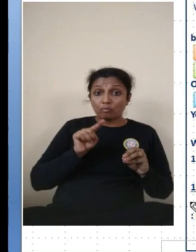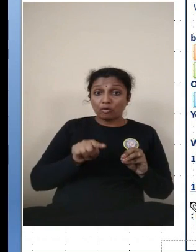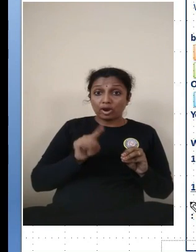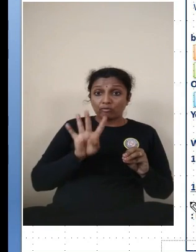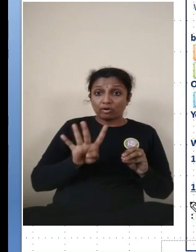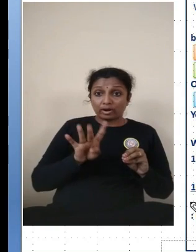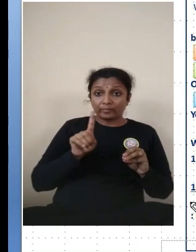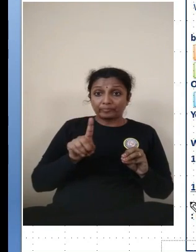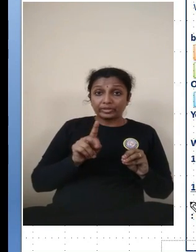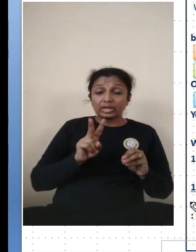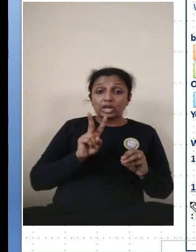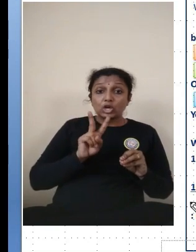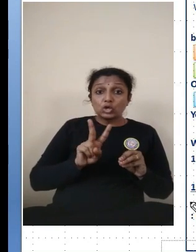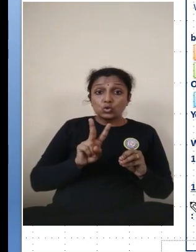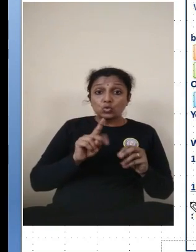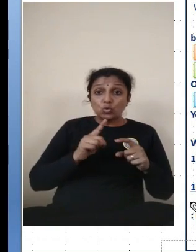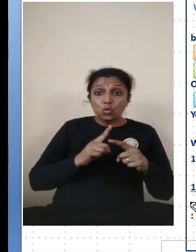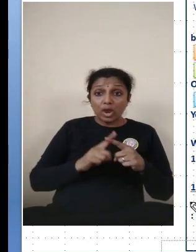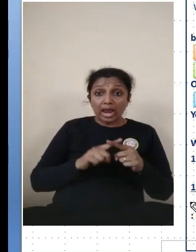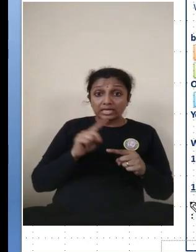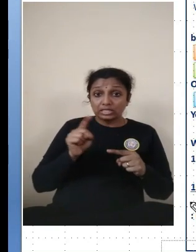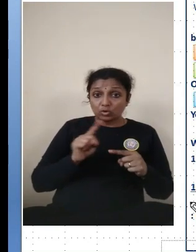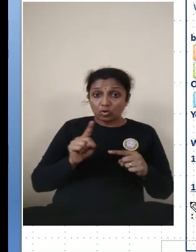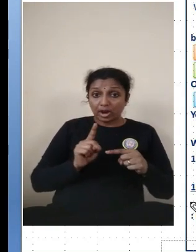values comparing the standard